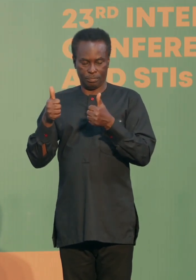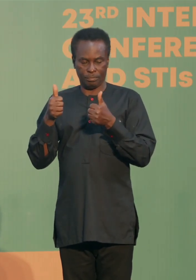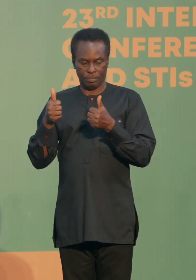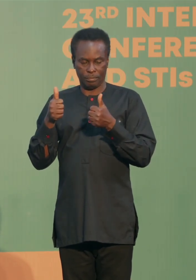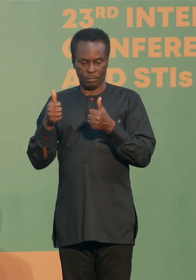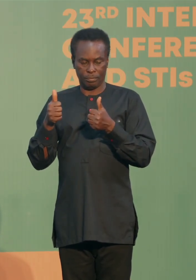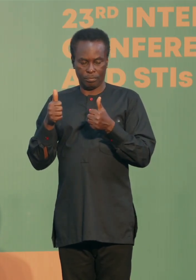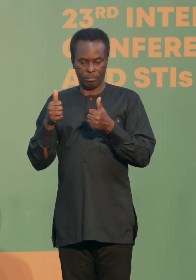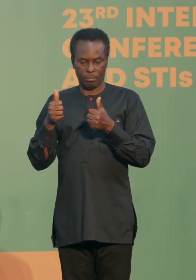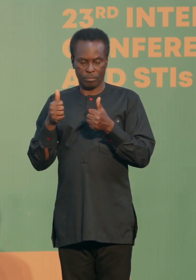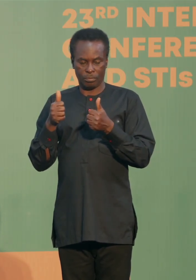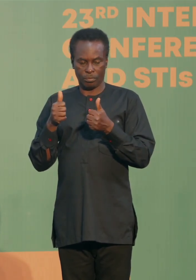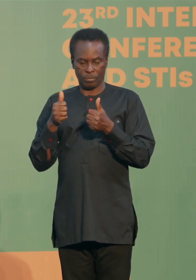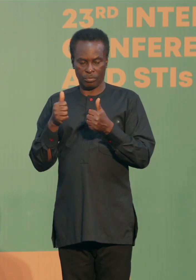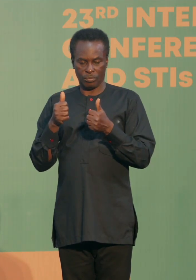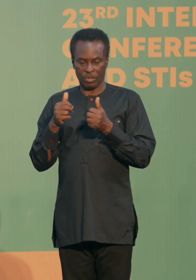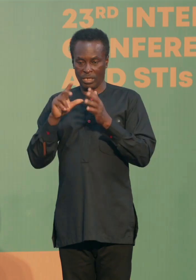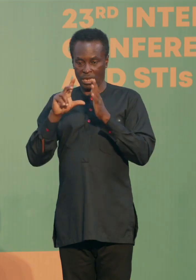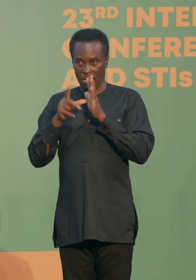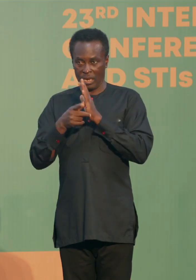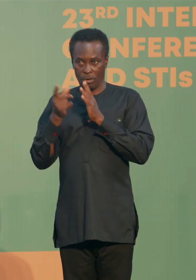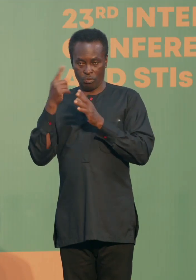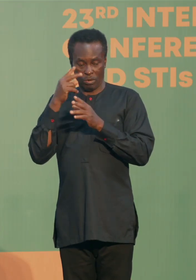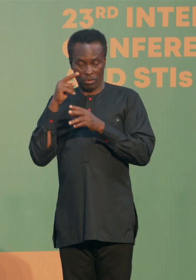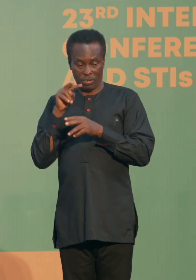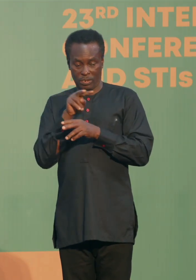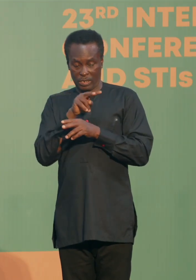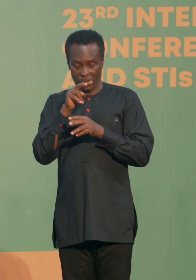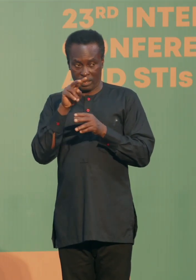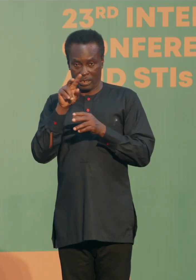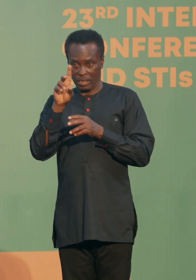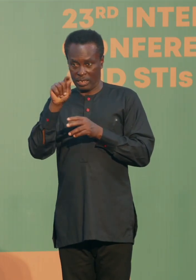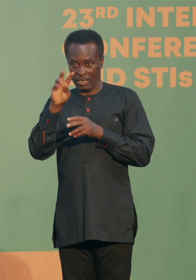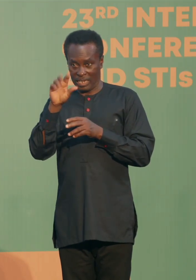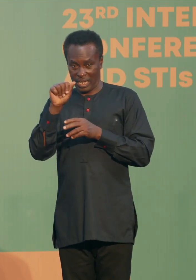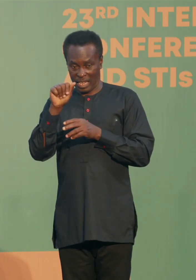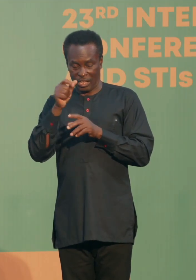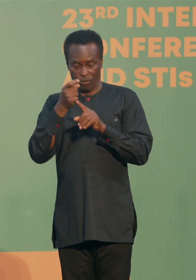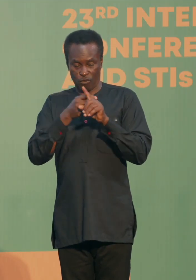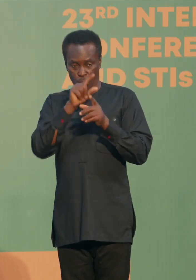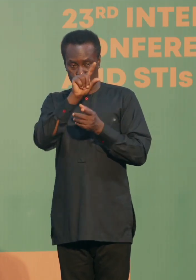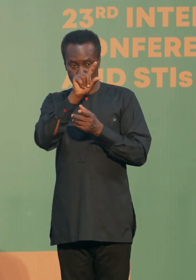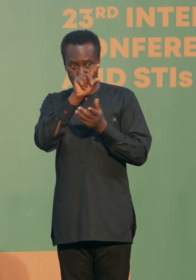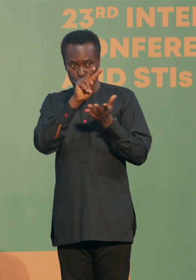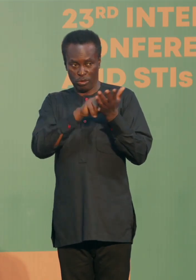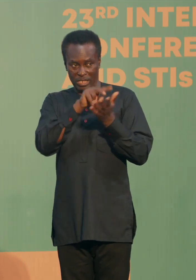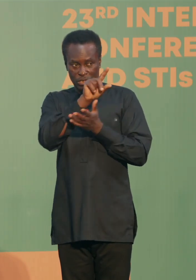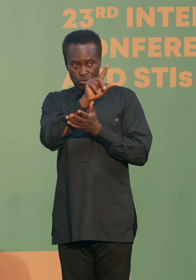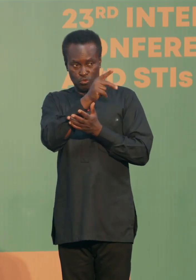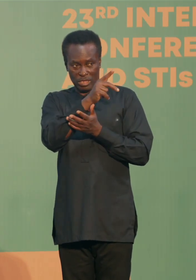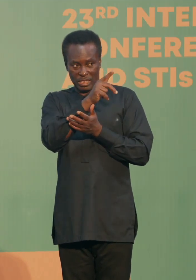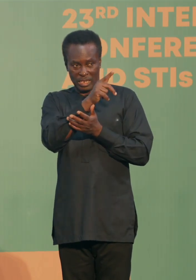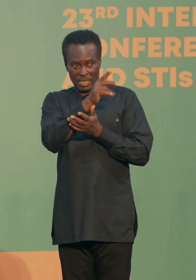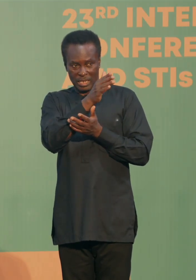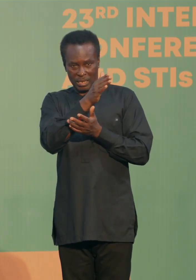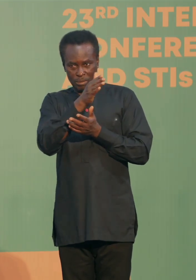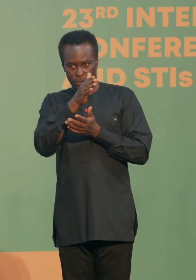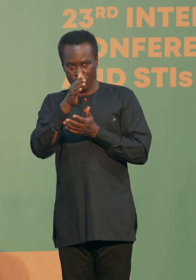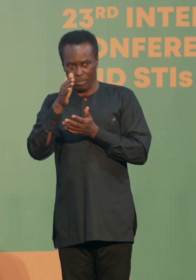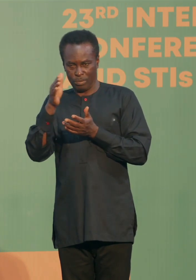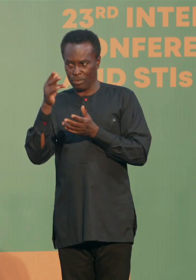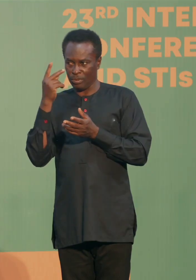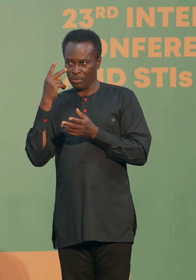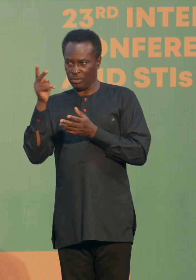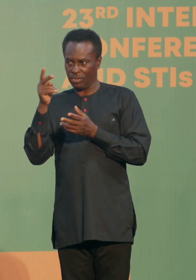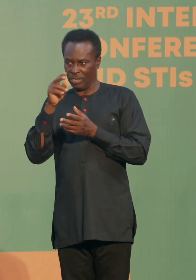cytology, you're doing visual inspection, this is data from 2023. Look at coverage. Those